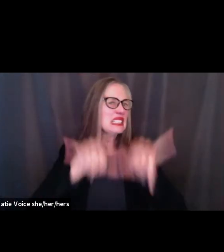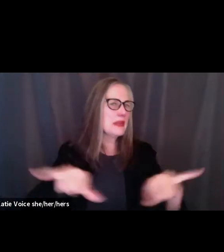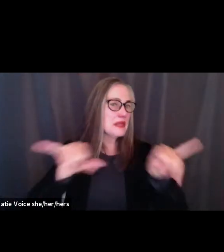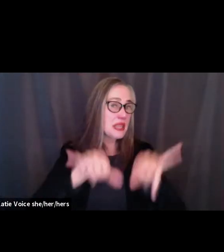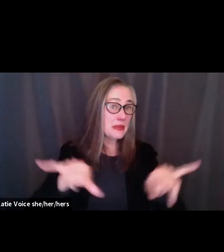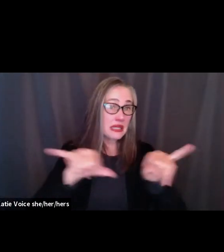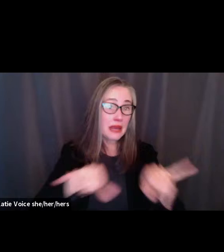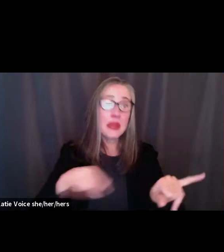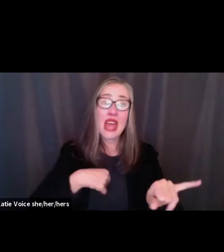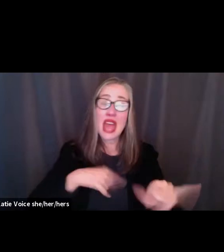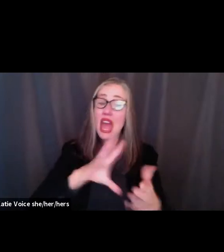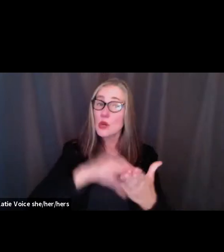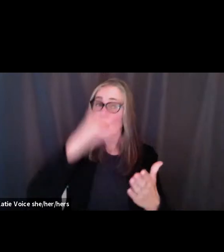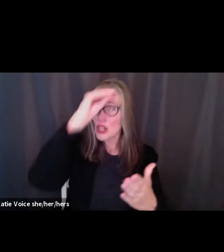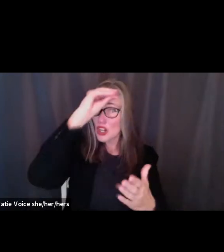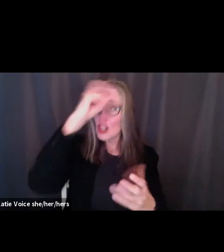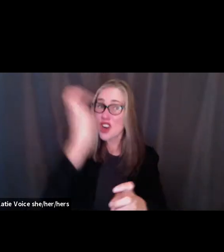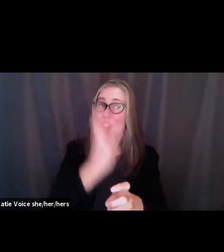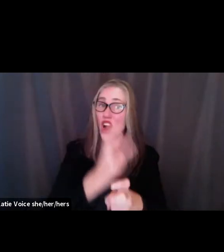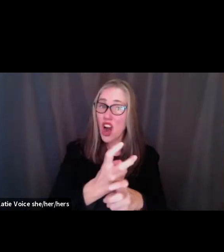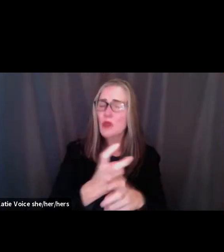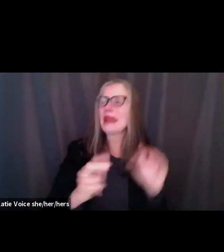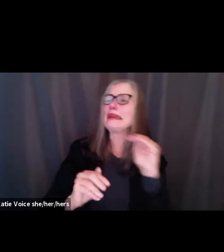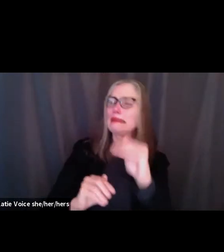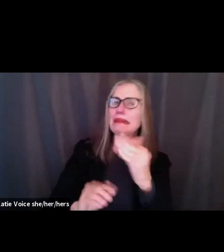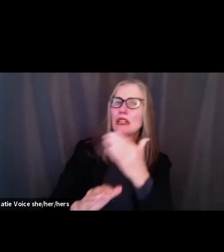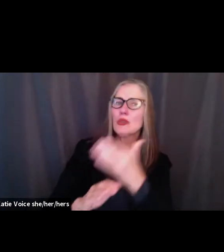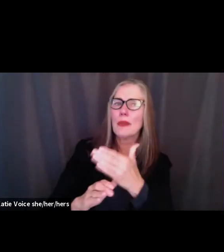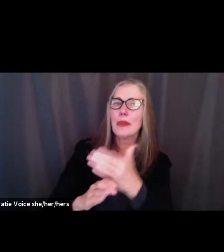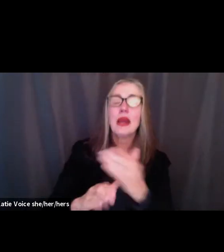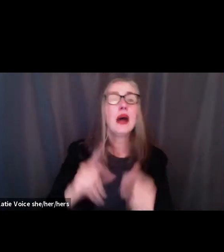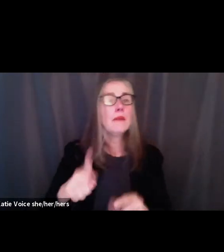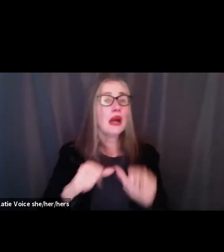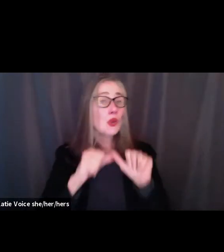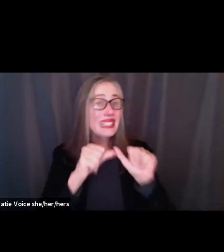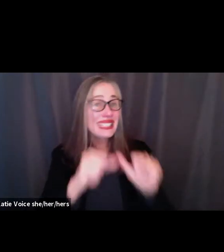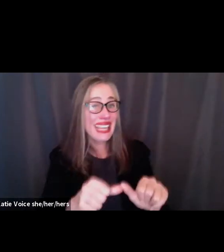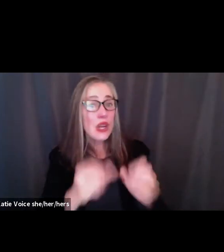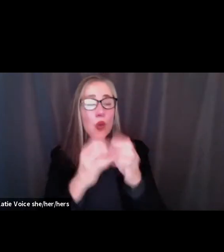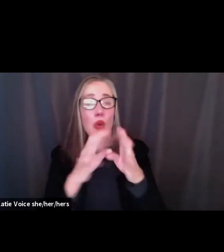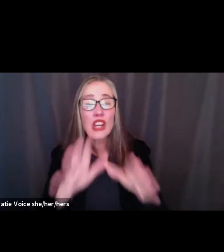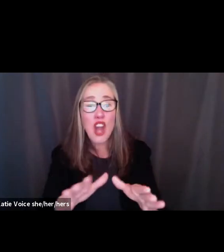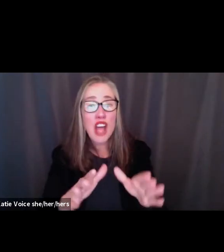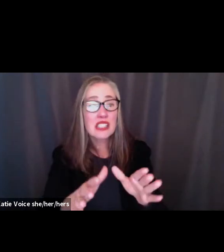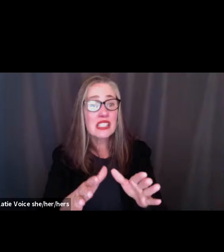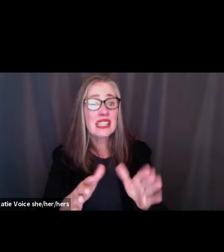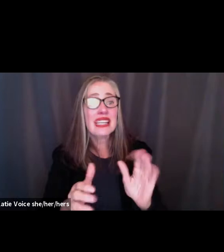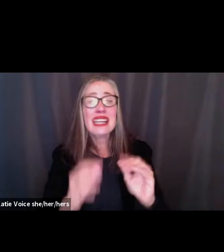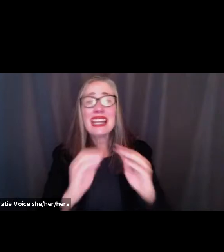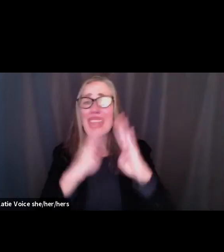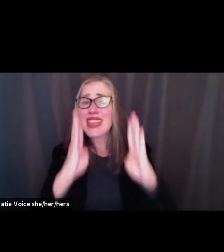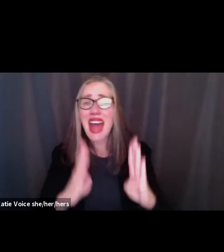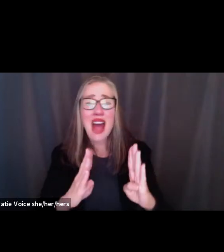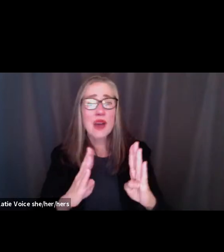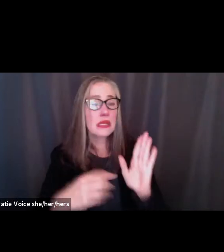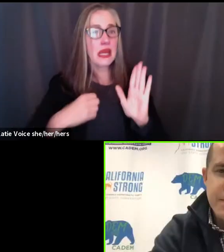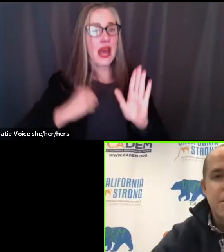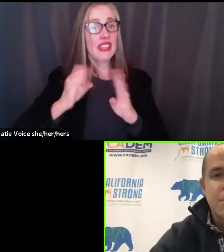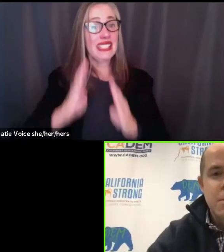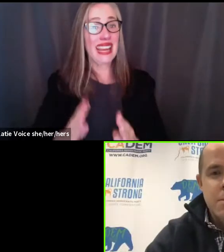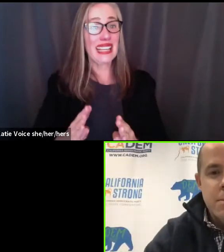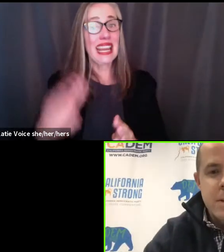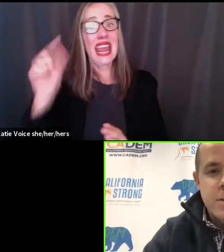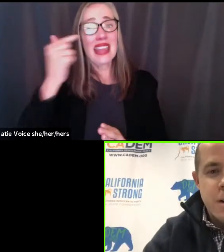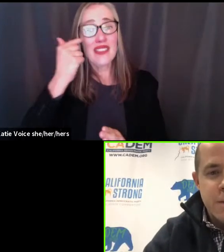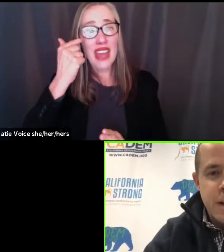are learning. It is the hard way in Virginia. It is sad we lost the majority in the House of Delegates, the governorship, and the